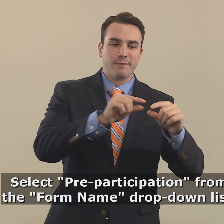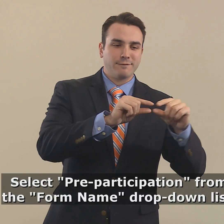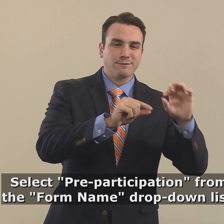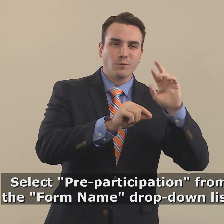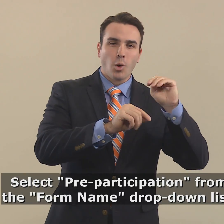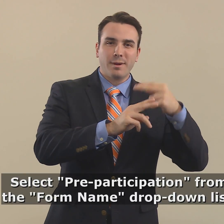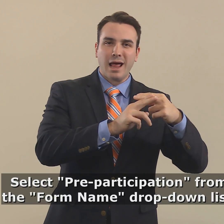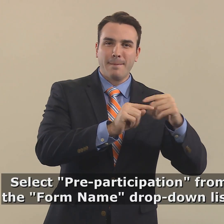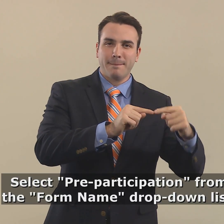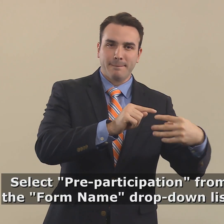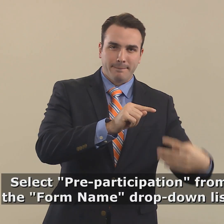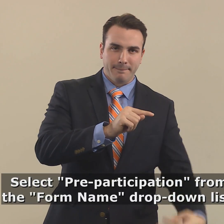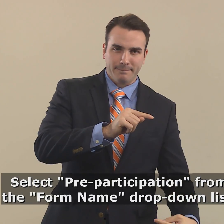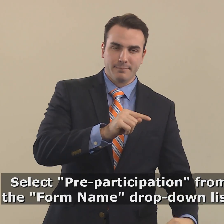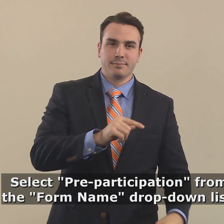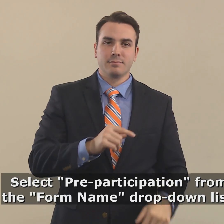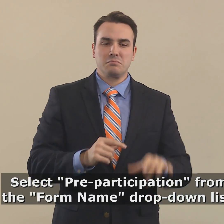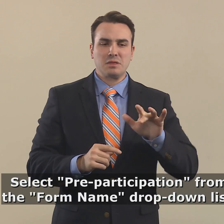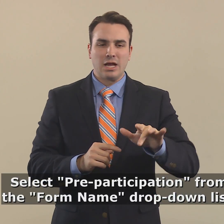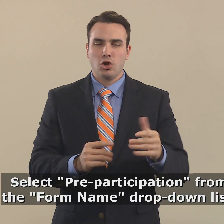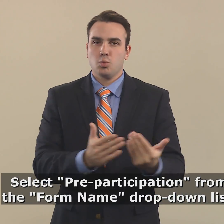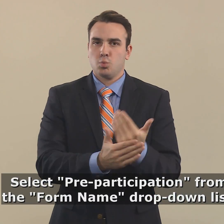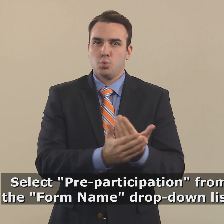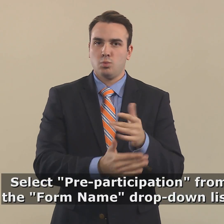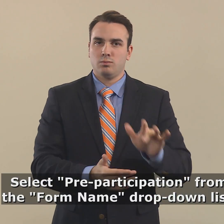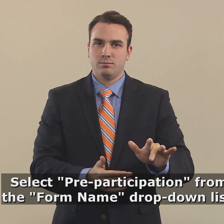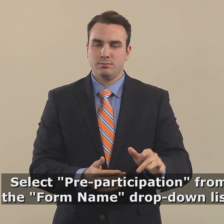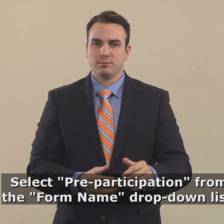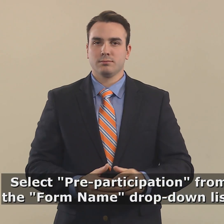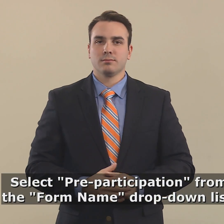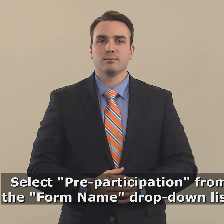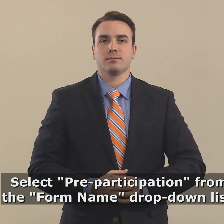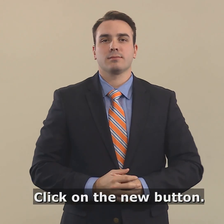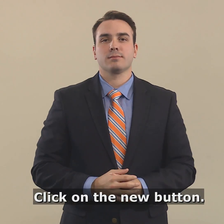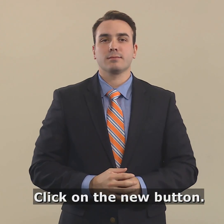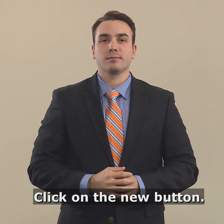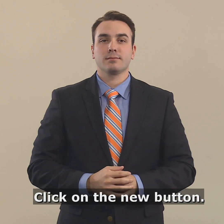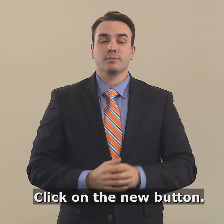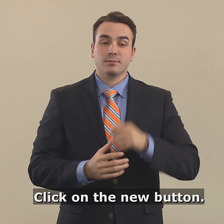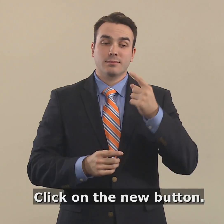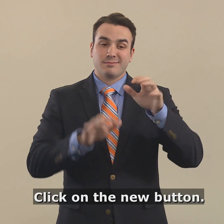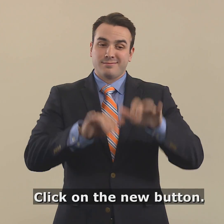Select Pre-Participation from the Form Name drop-down list. Click on the New button.